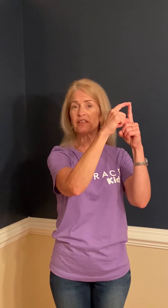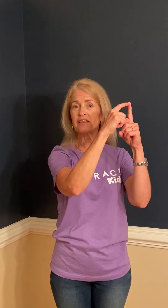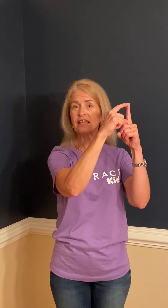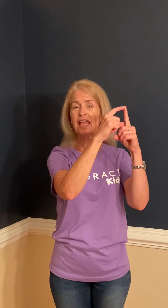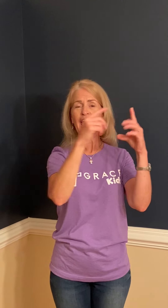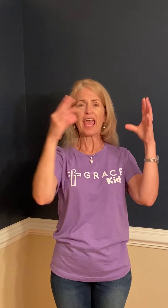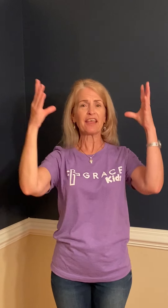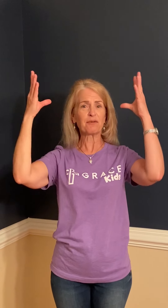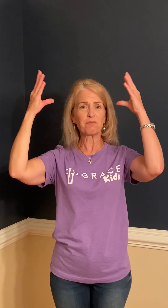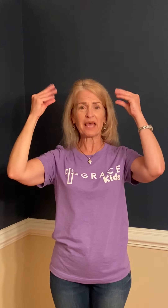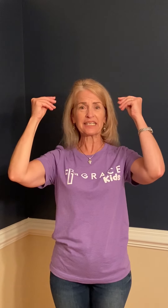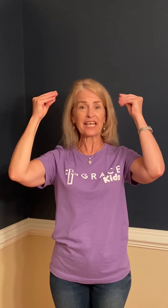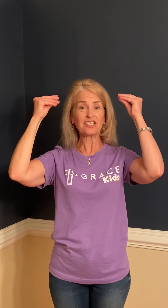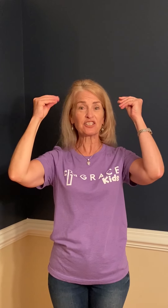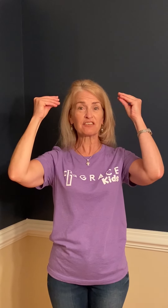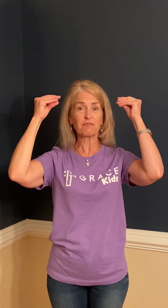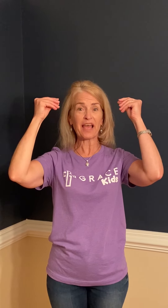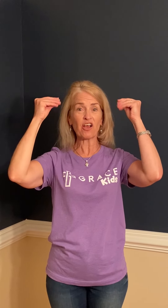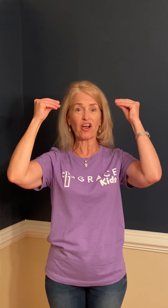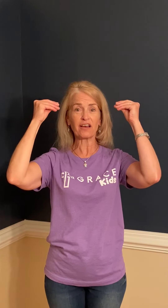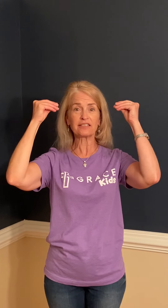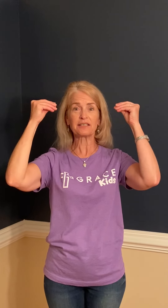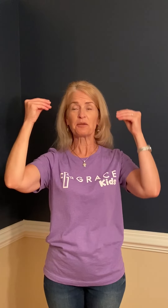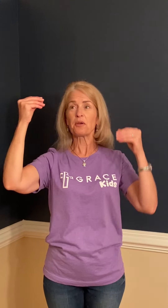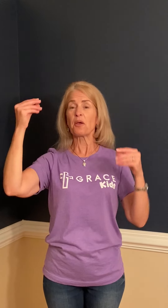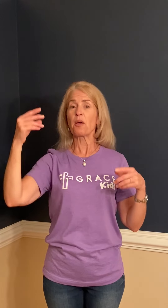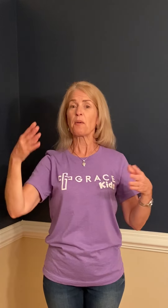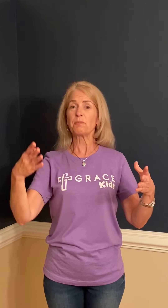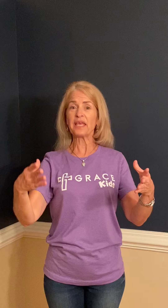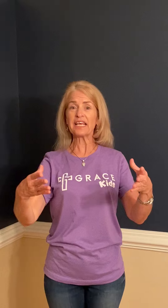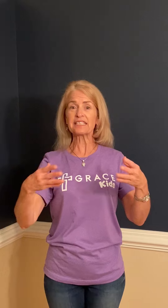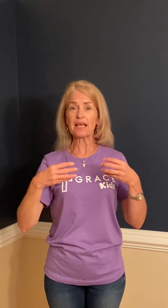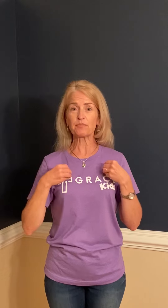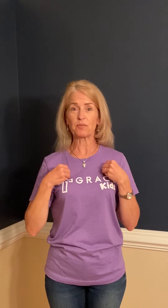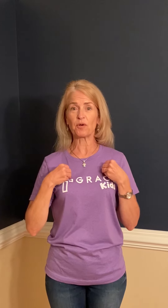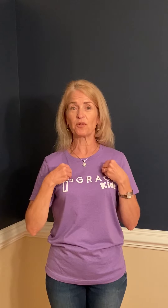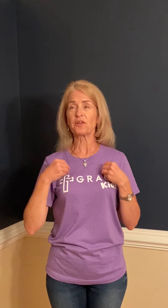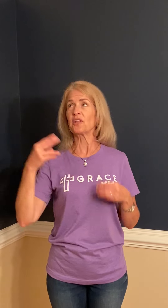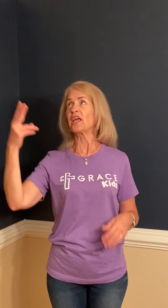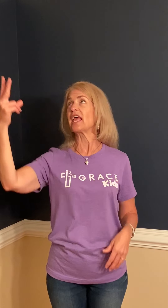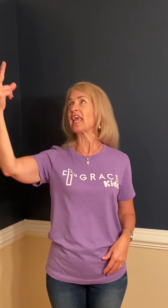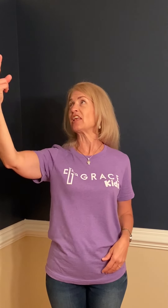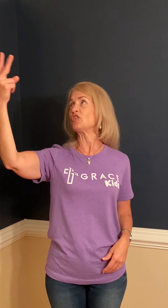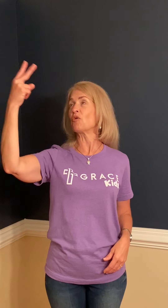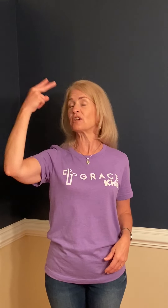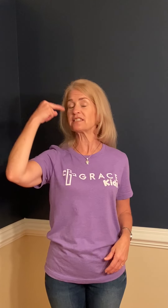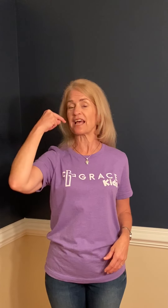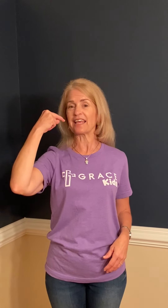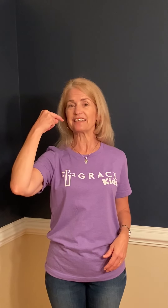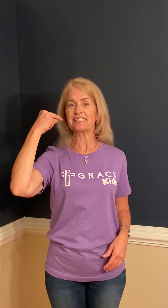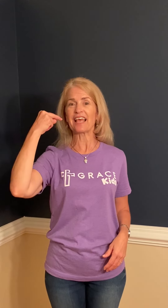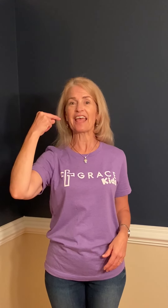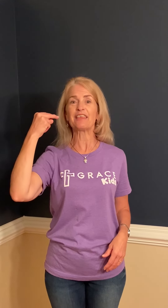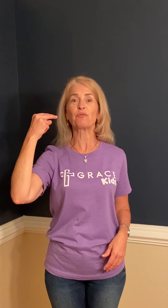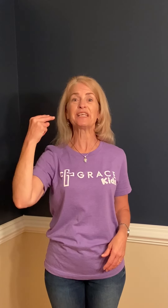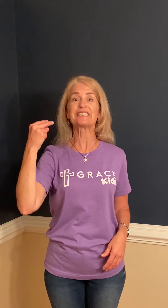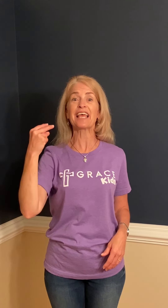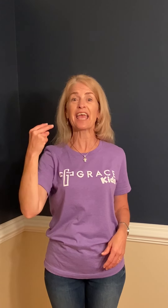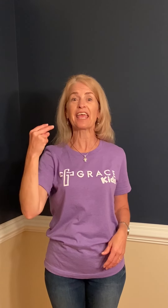and the meditations of my heart be acceptable in your sight and then we say